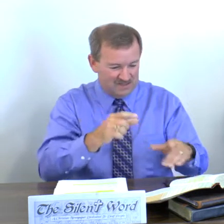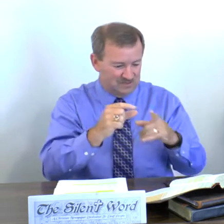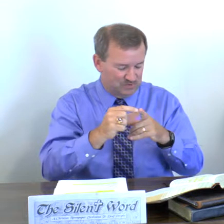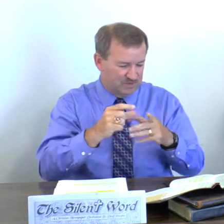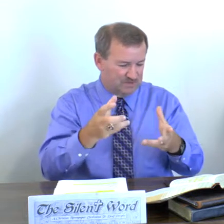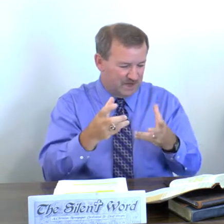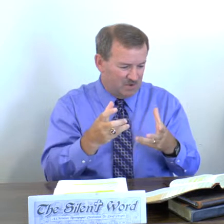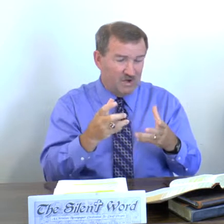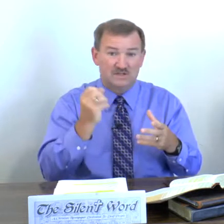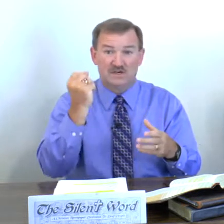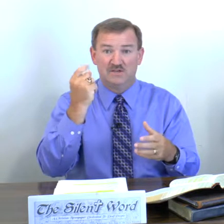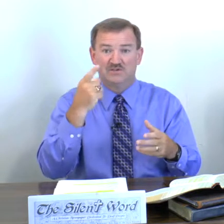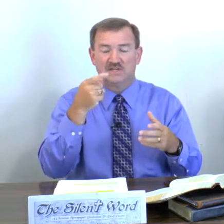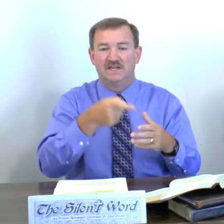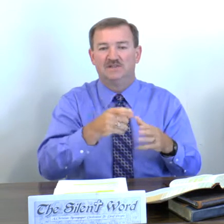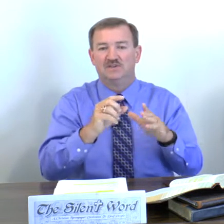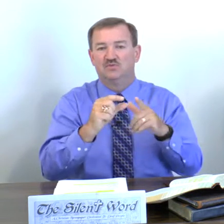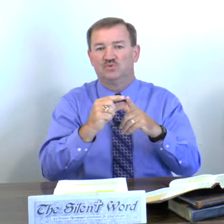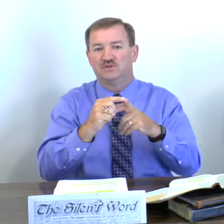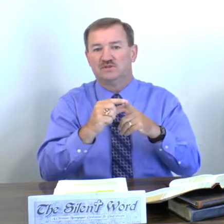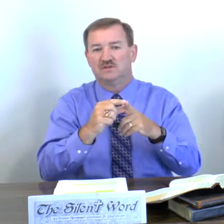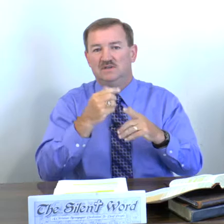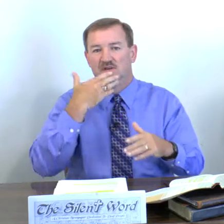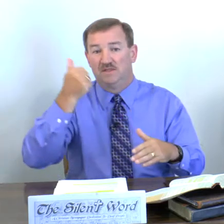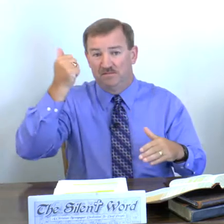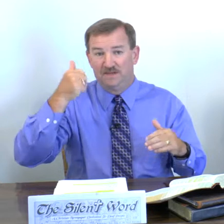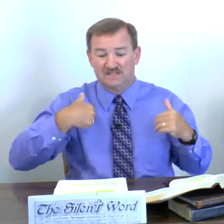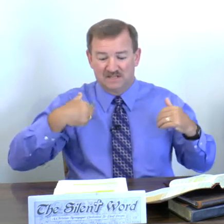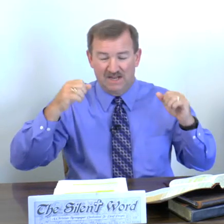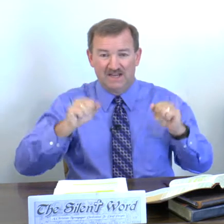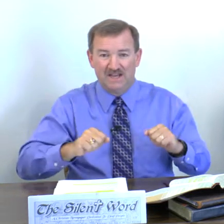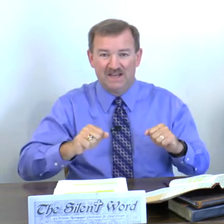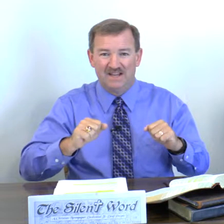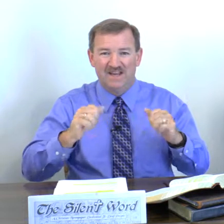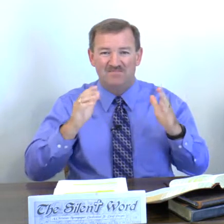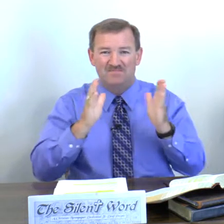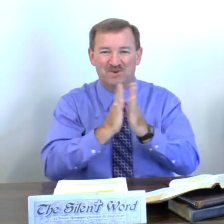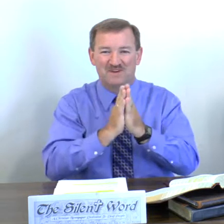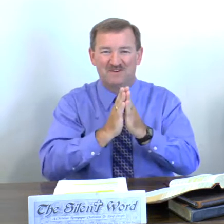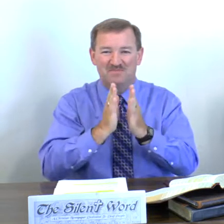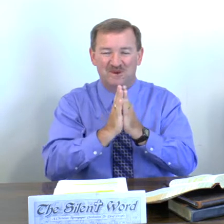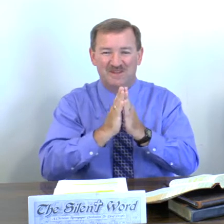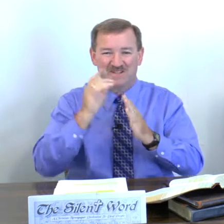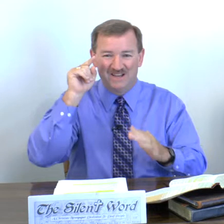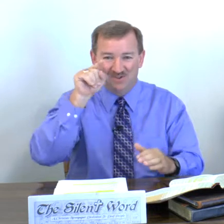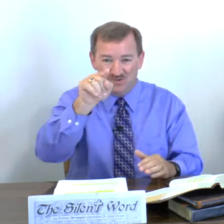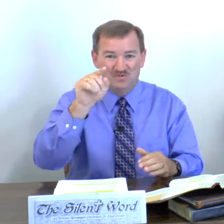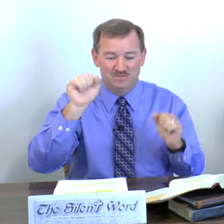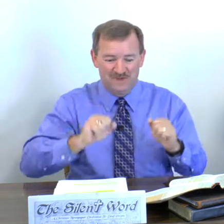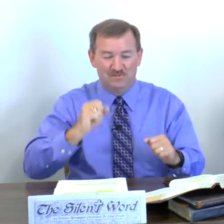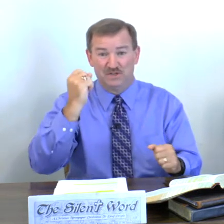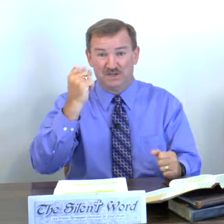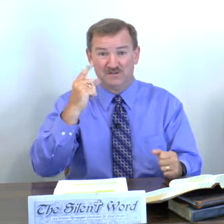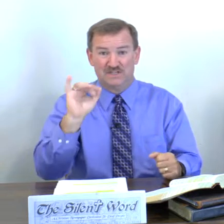these words, but I want to understand these words the best that I can. And I'm praying that you will be able to understand